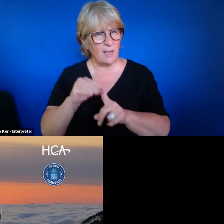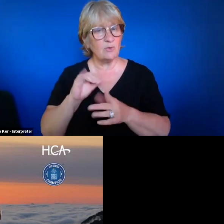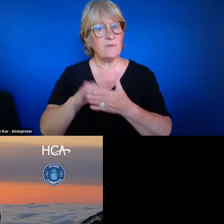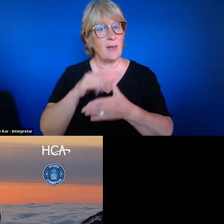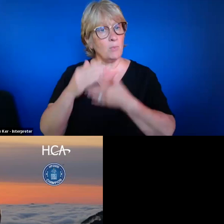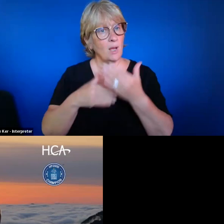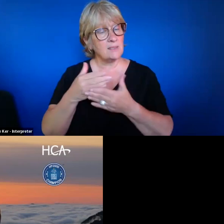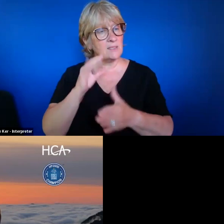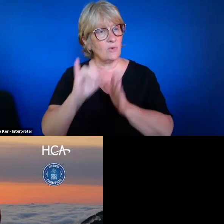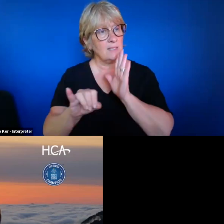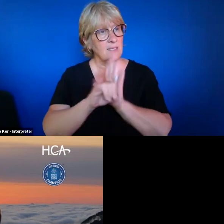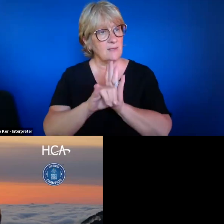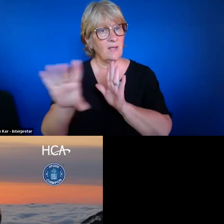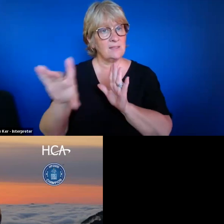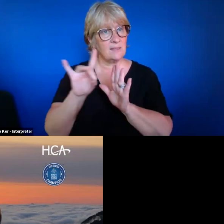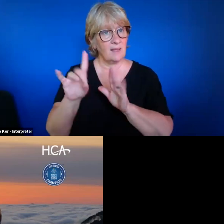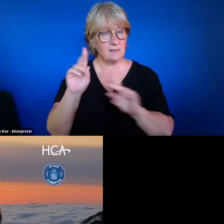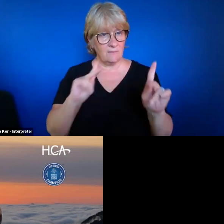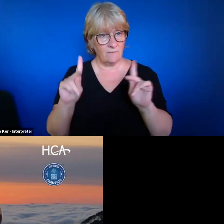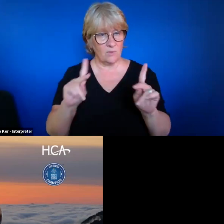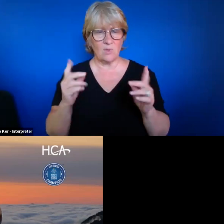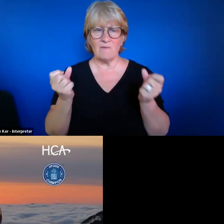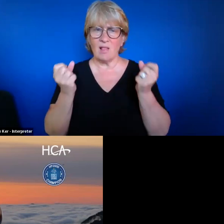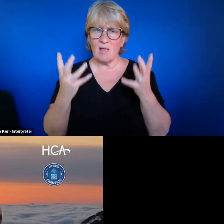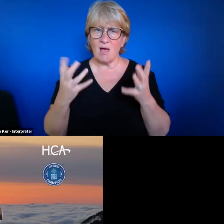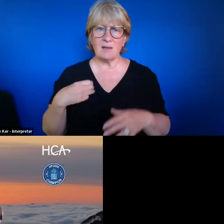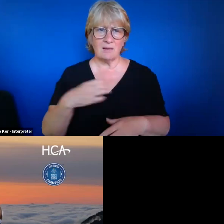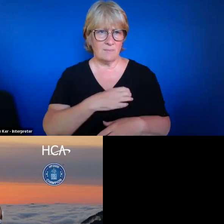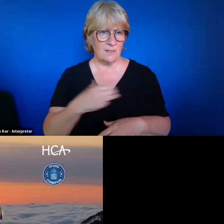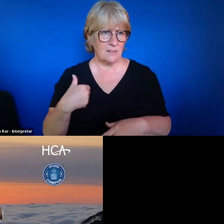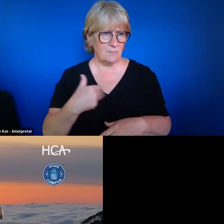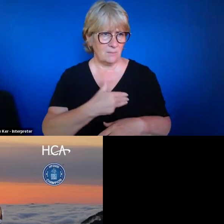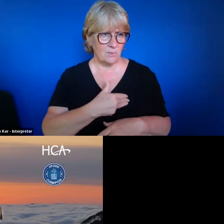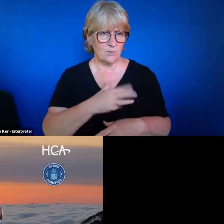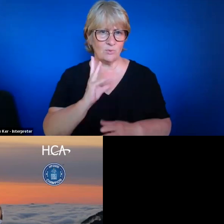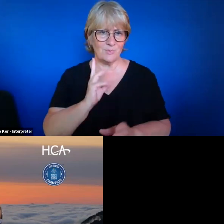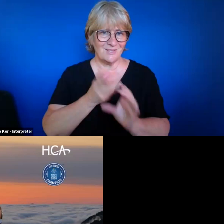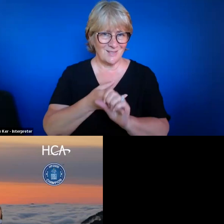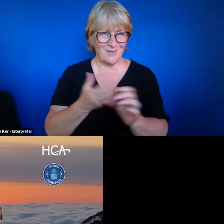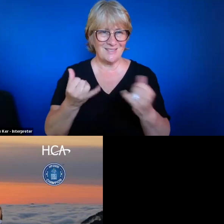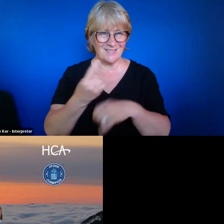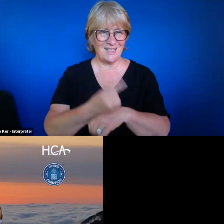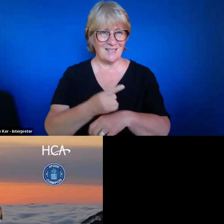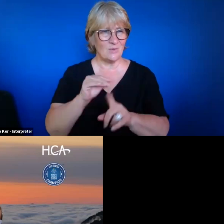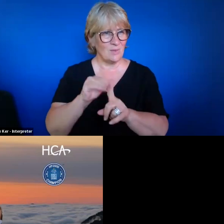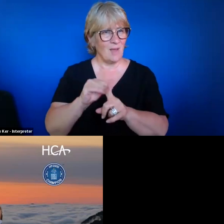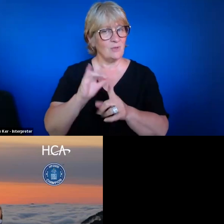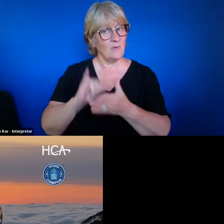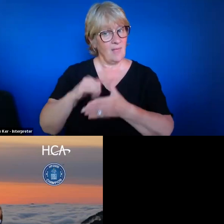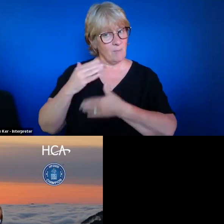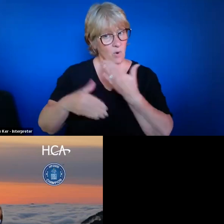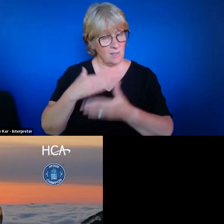for identifying and selecting folks, because we have a lot of community members who are participating today. And if they have a reminder of that process, they